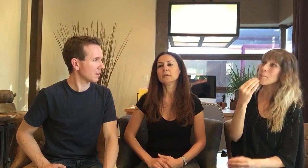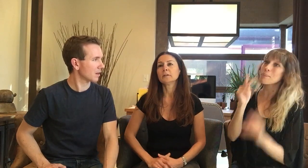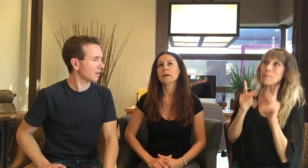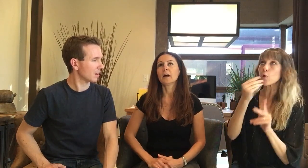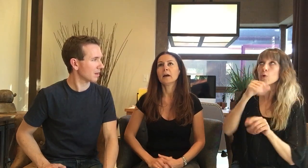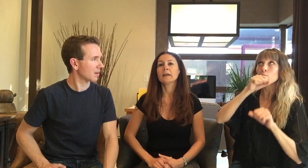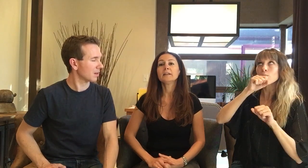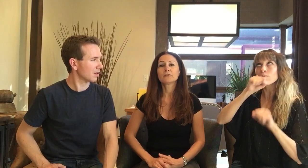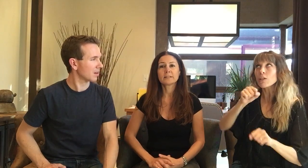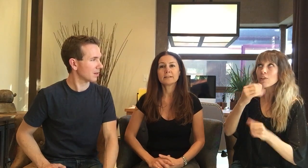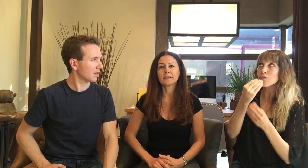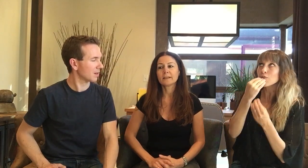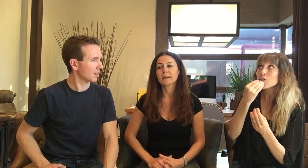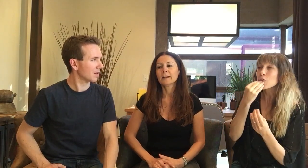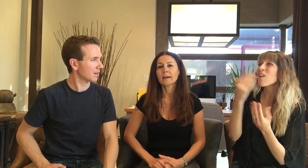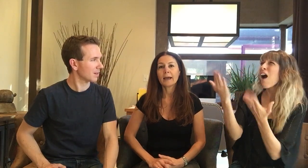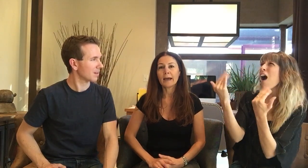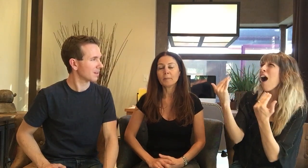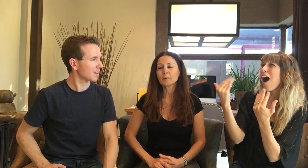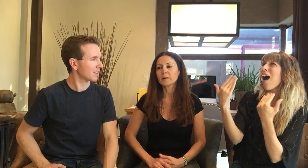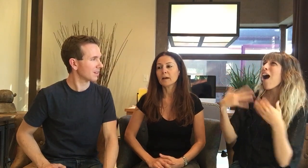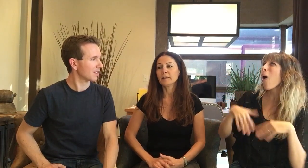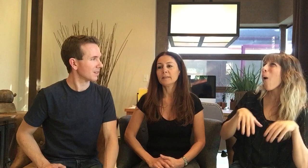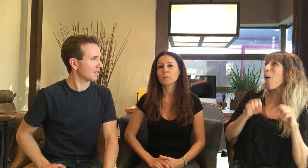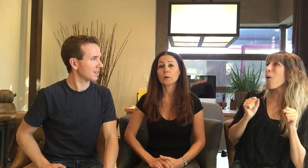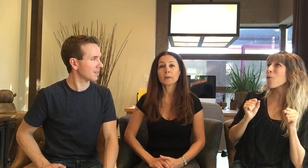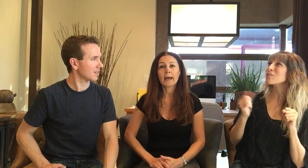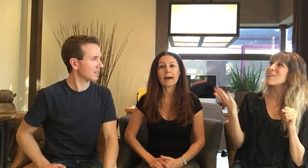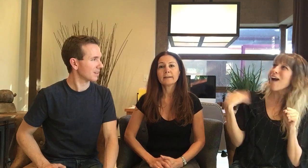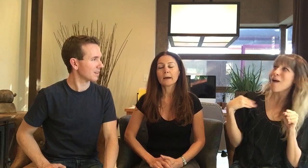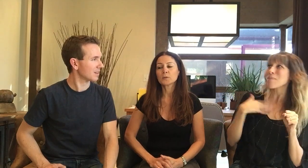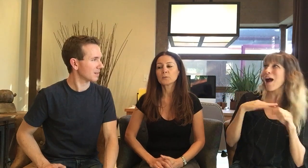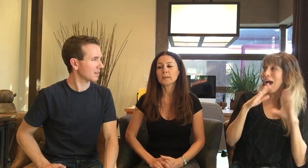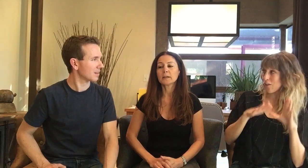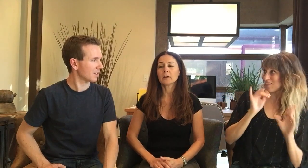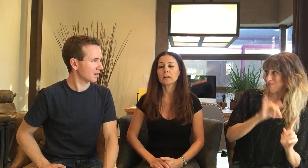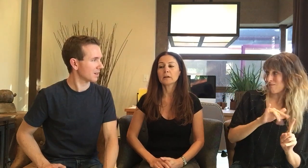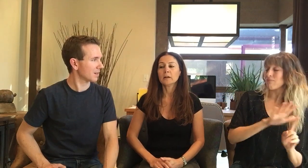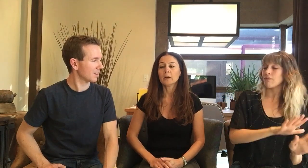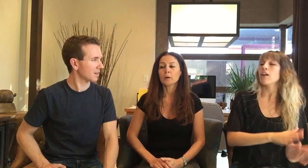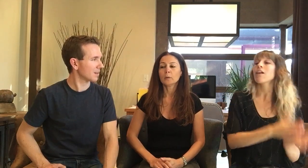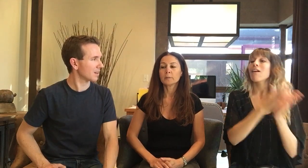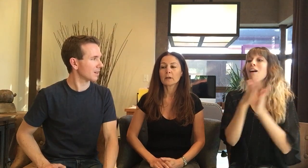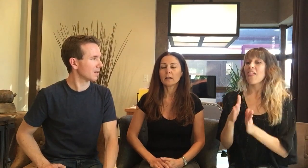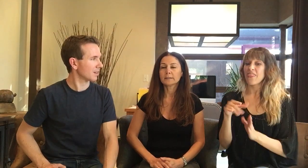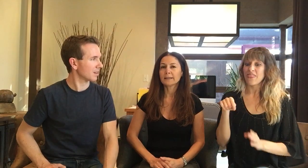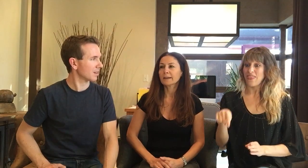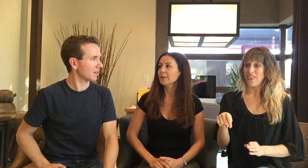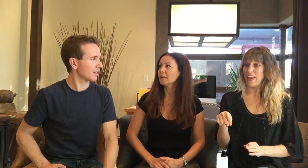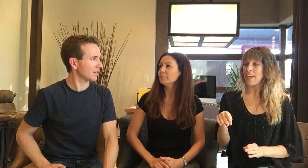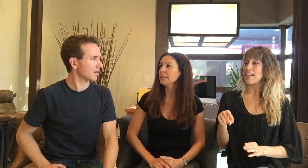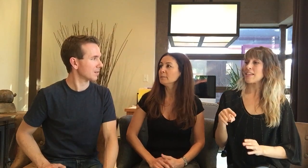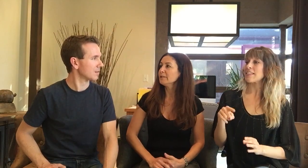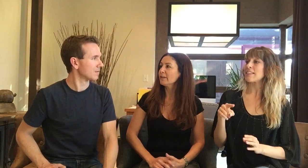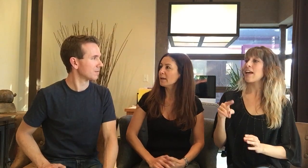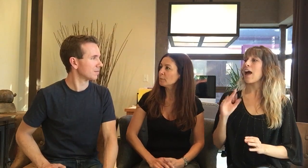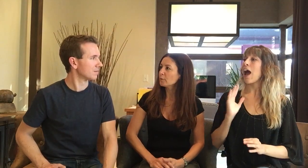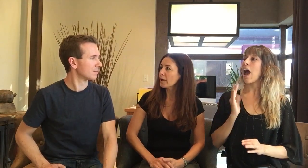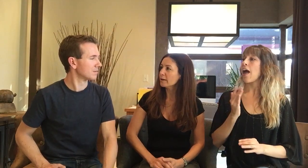colorful, interesting app than what we had. That was really what we call in tech, our minimally viable